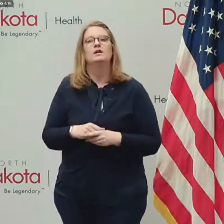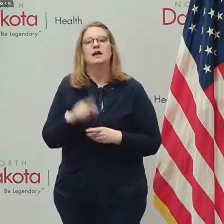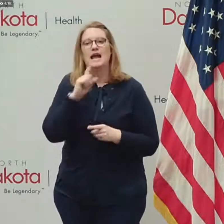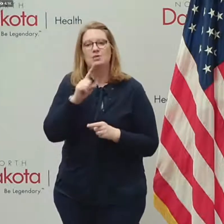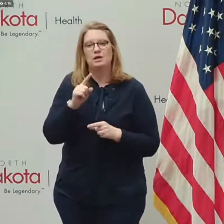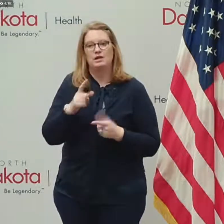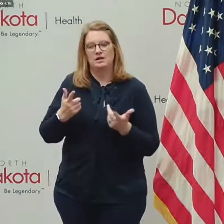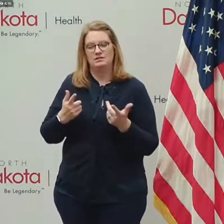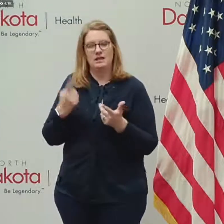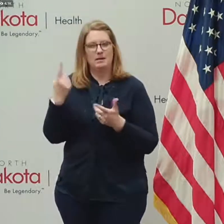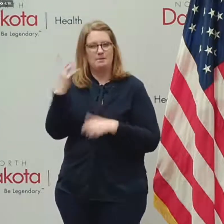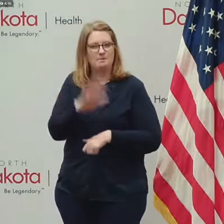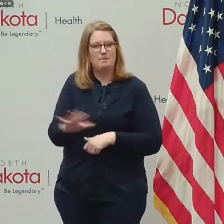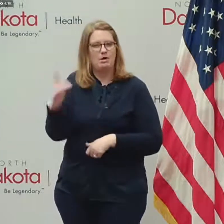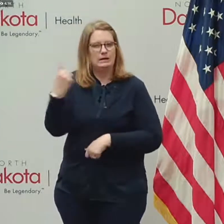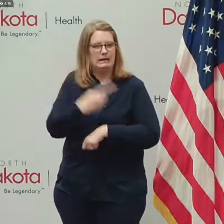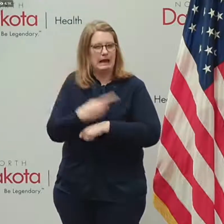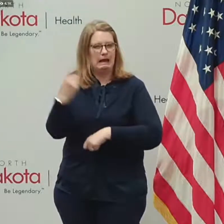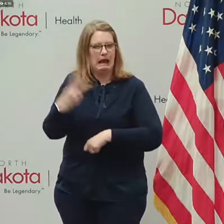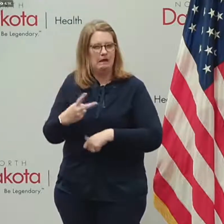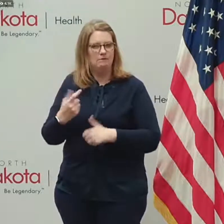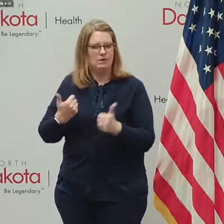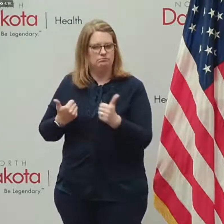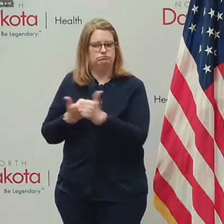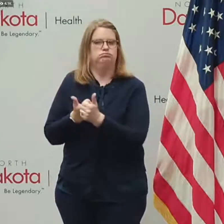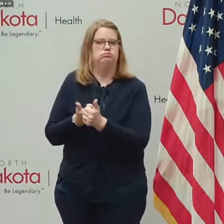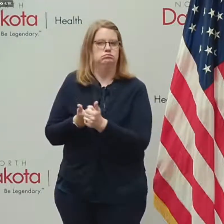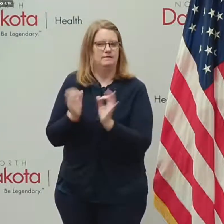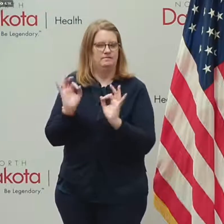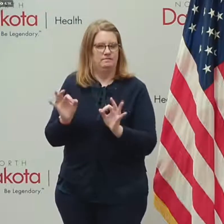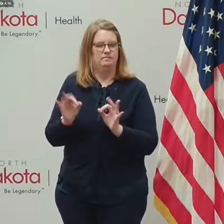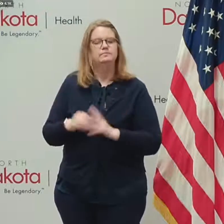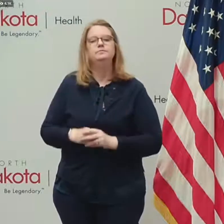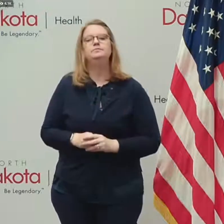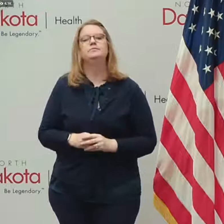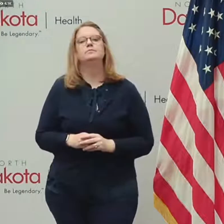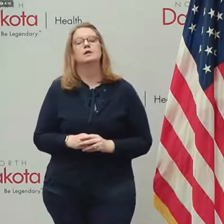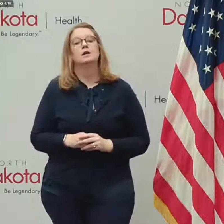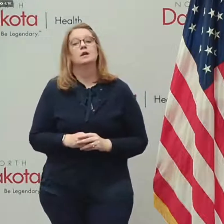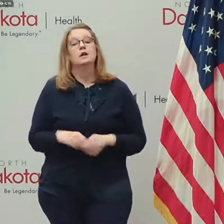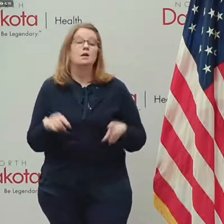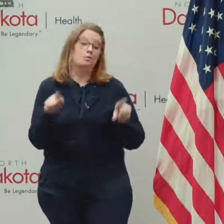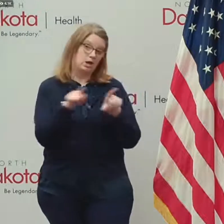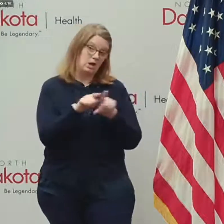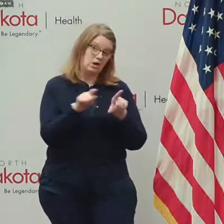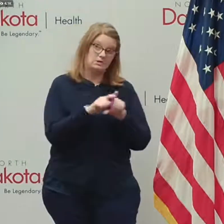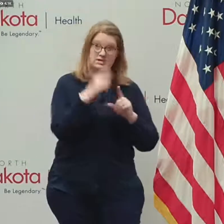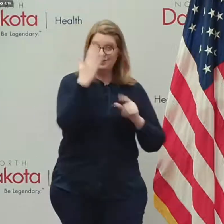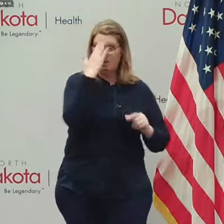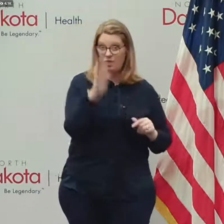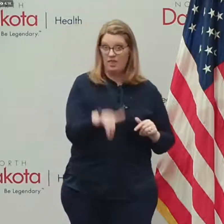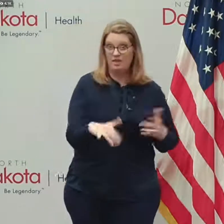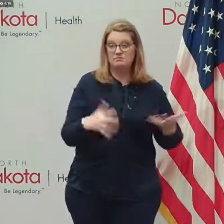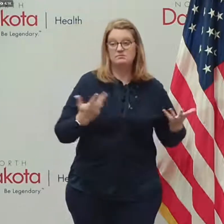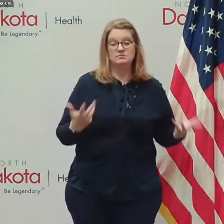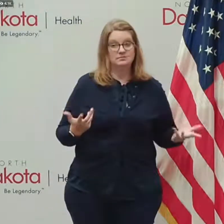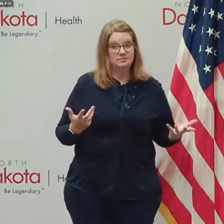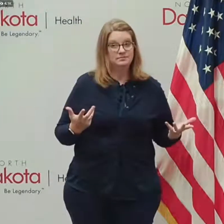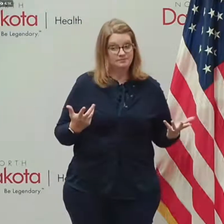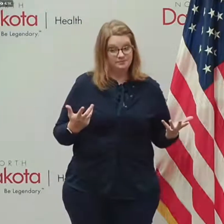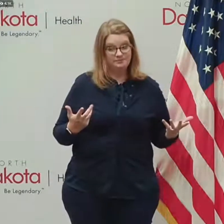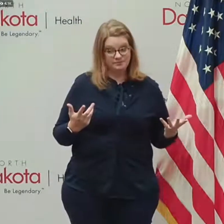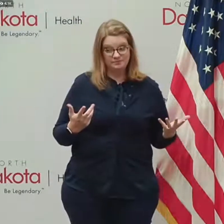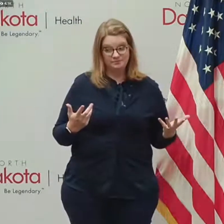backlog in a day and a half. And as the third thing that I want to say is that we also also know that, hey, we're doing stuff which